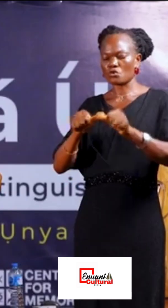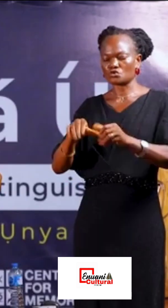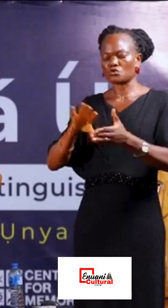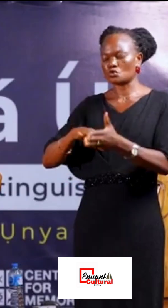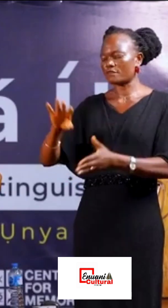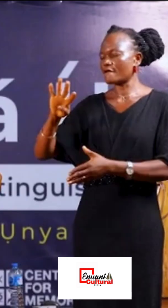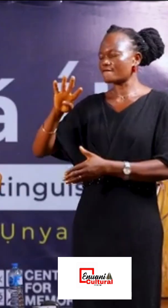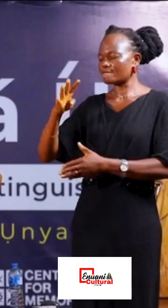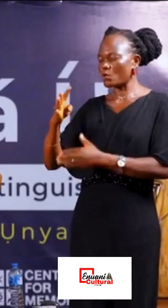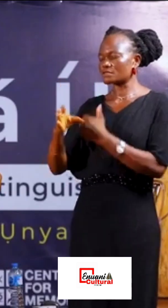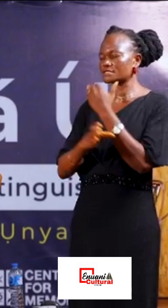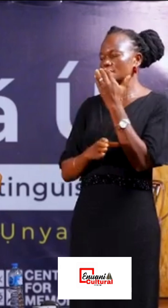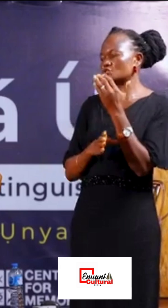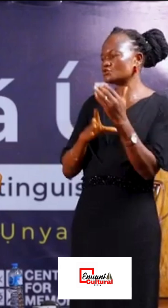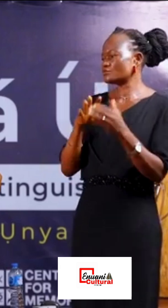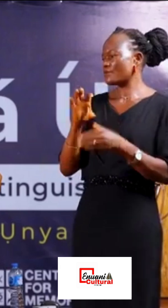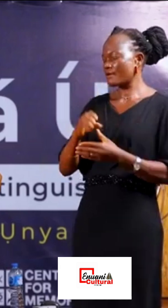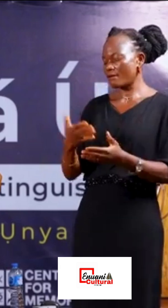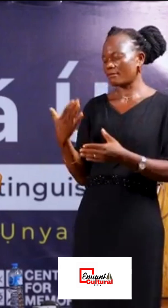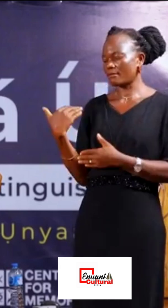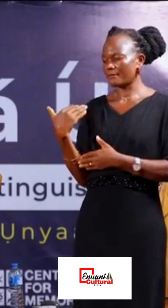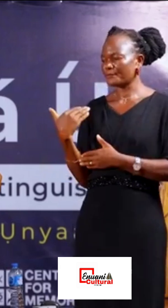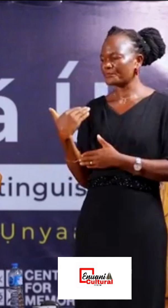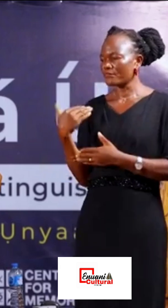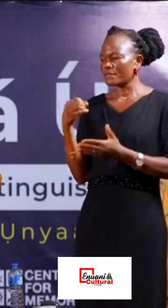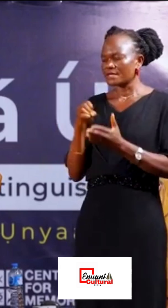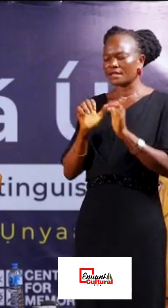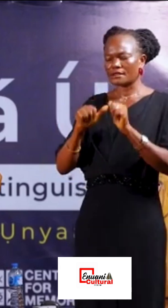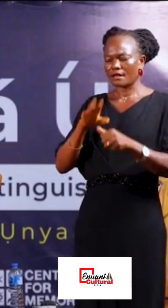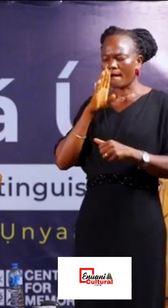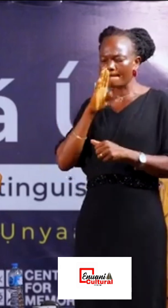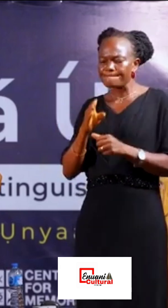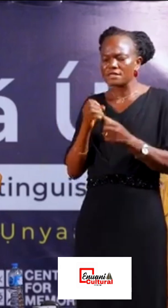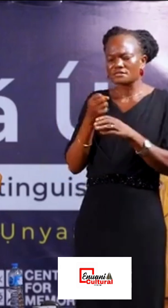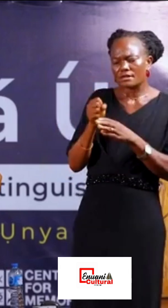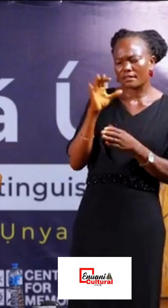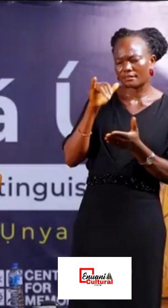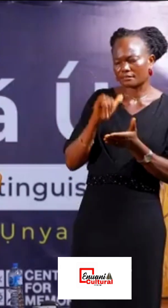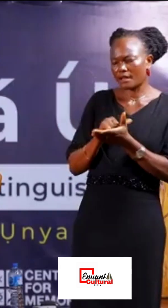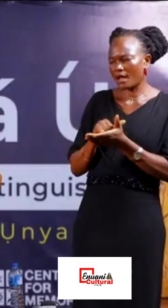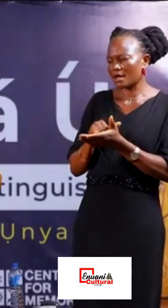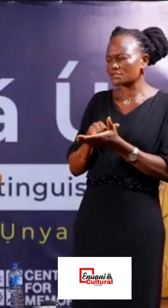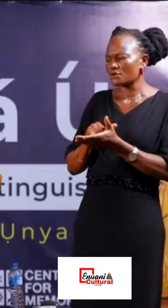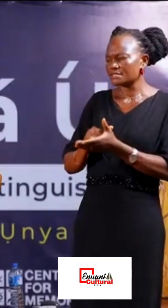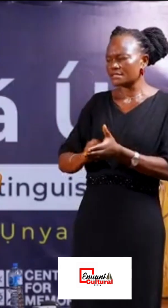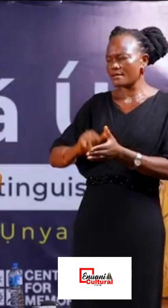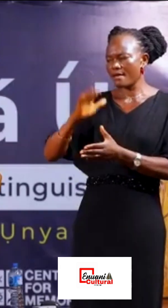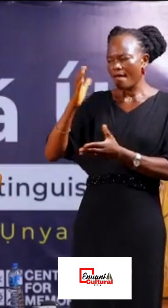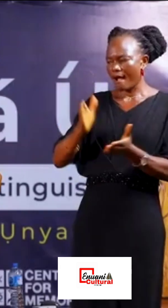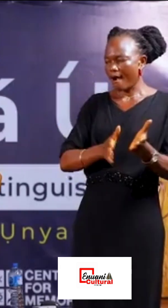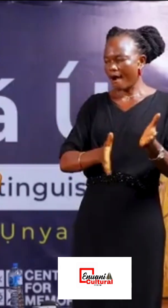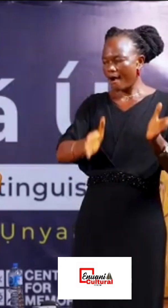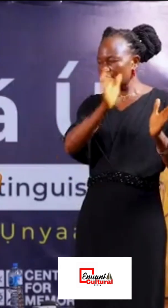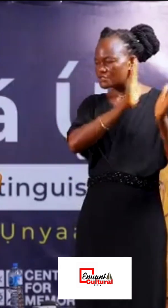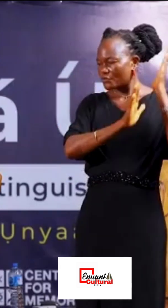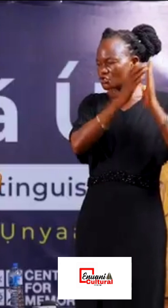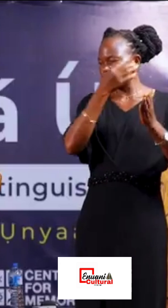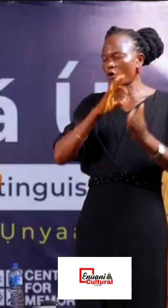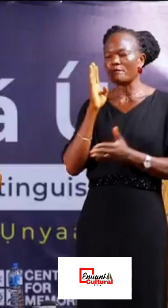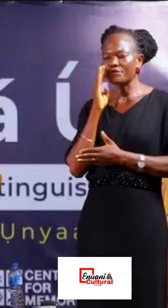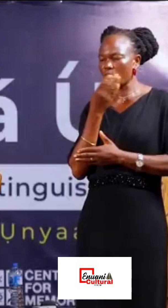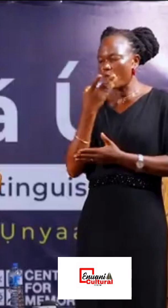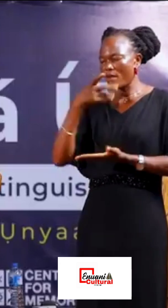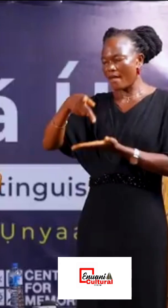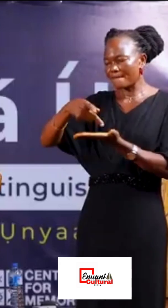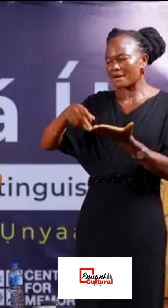4th century AD. It can be speculated that The ancestors of the Igbo were part of